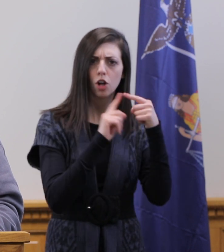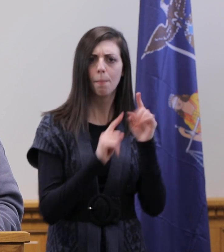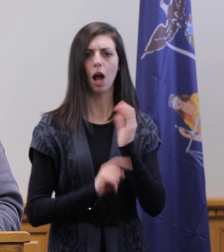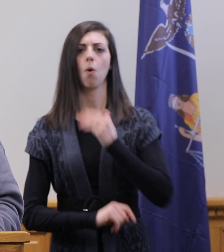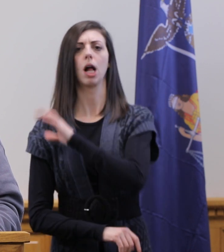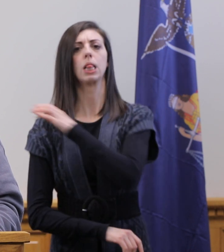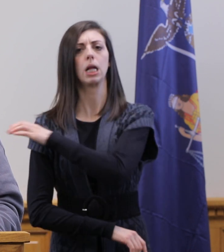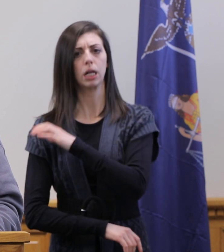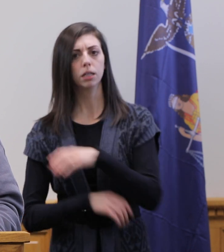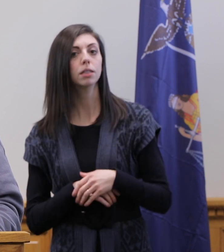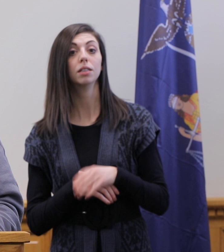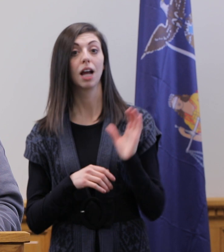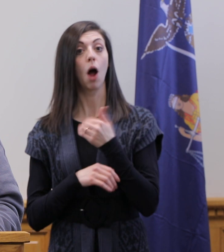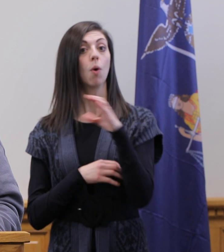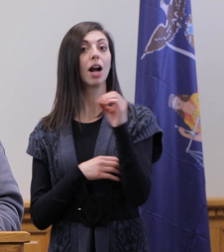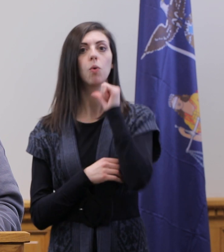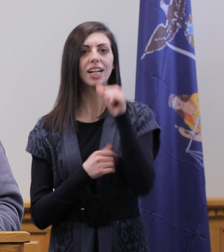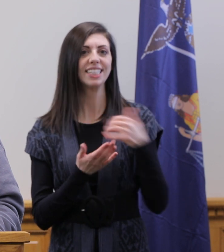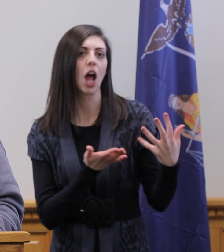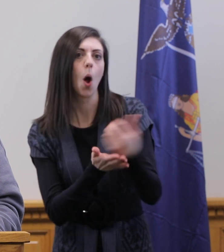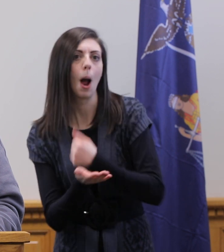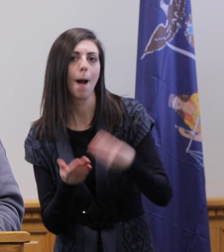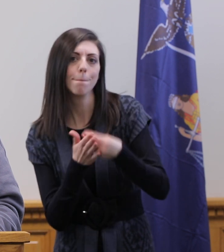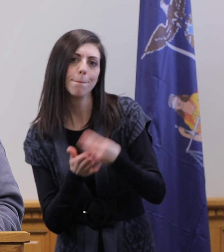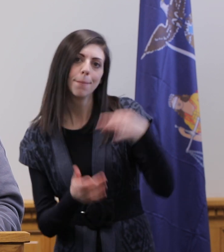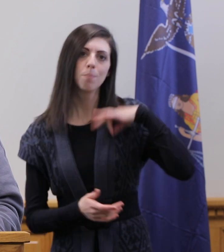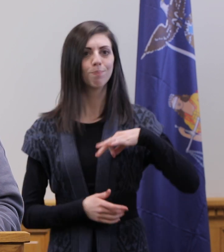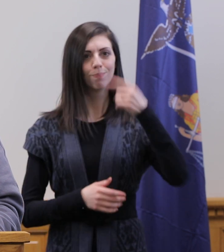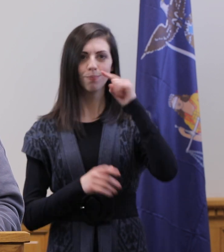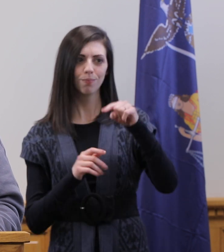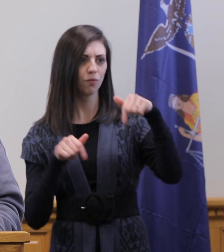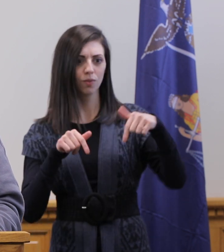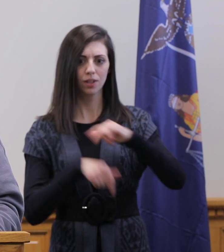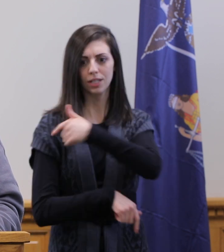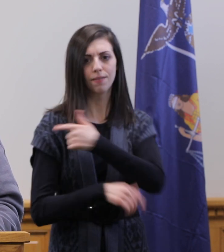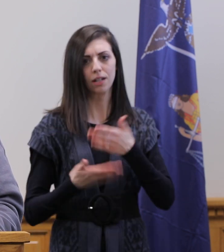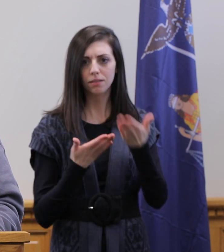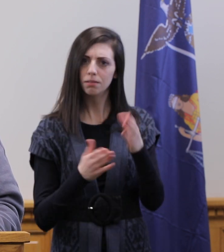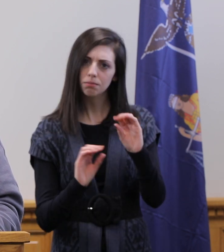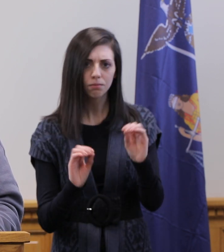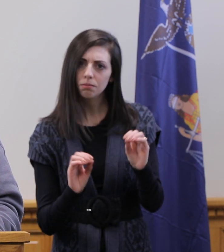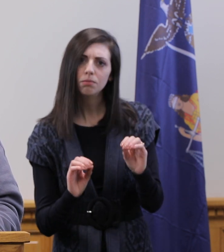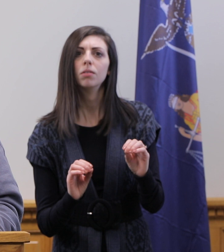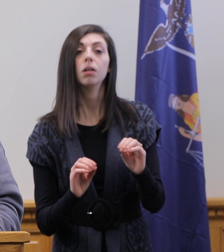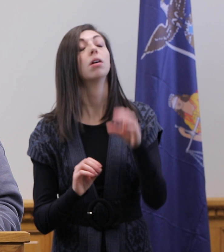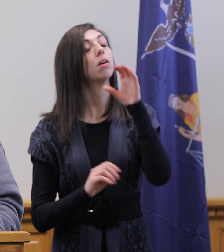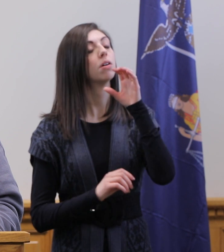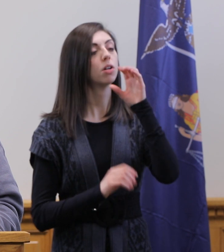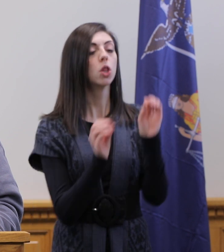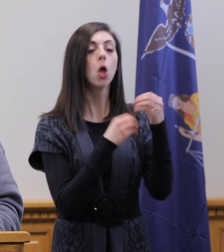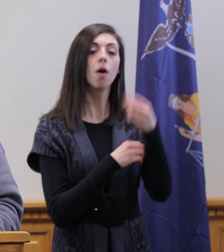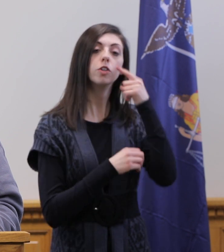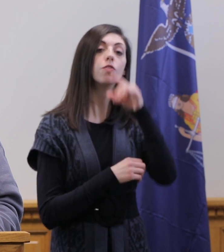county is not making money off the clinics or profiting from the public's misfortune. Although the Office for the Aging is helping